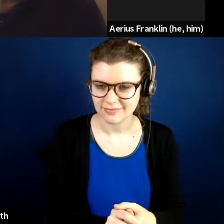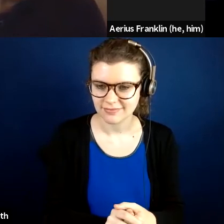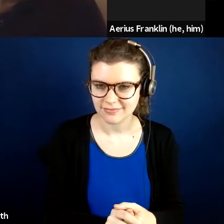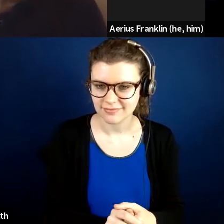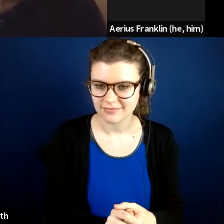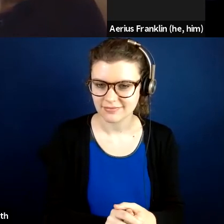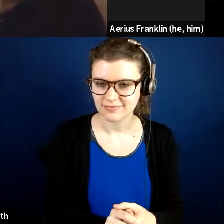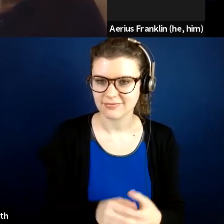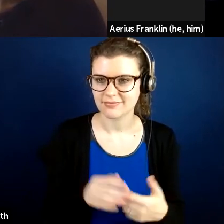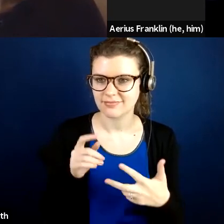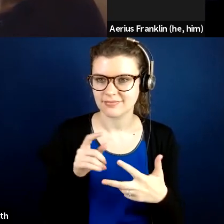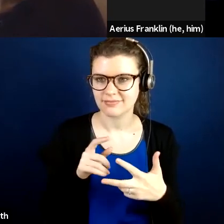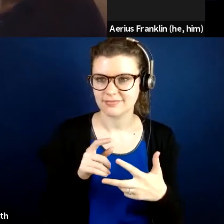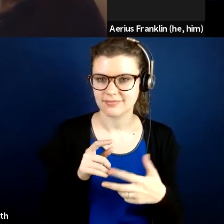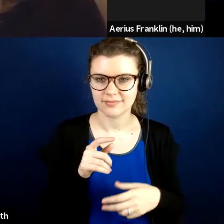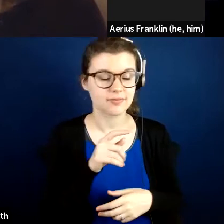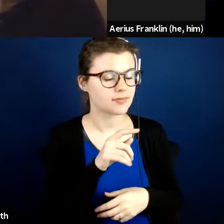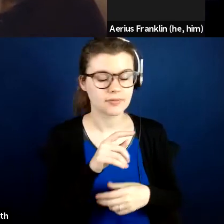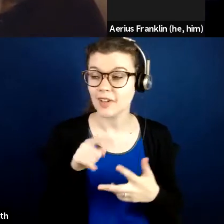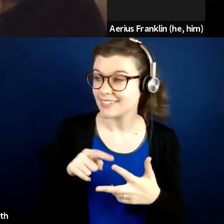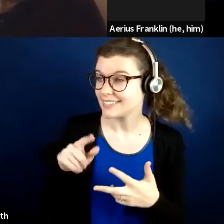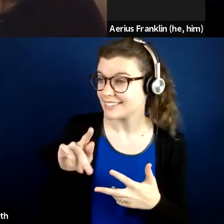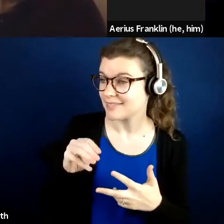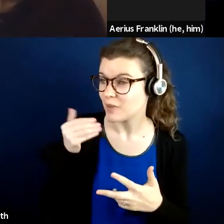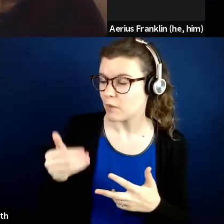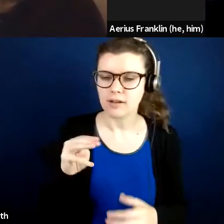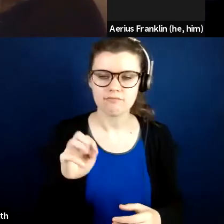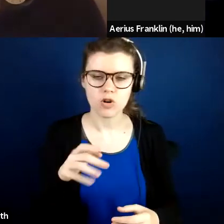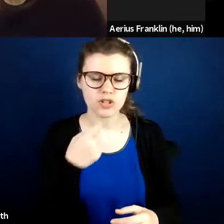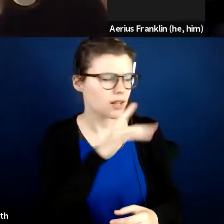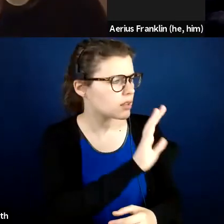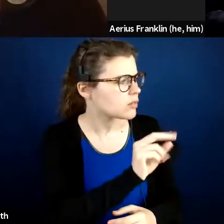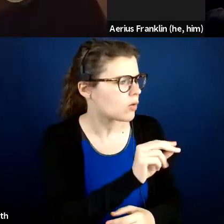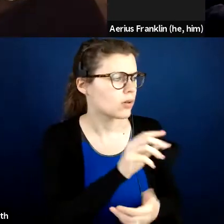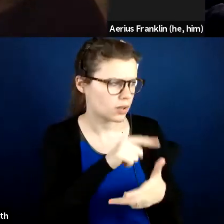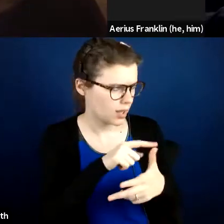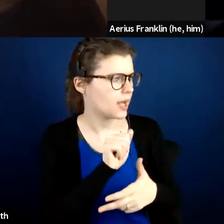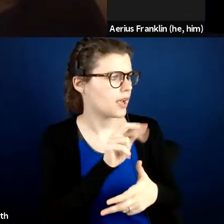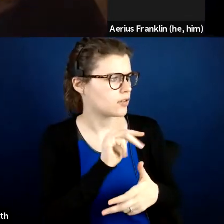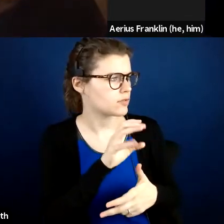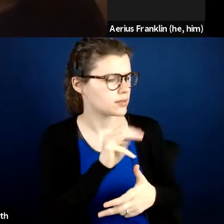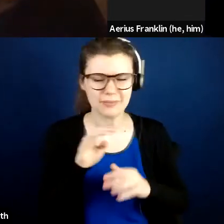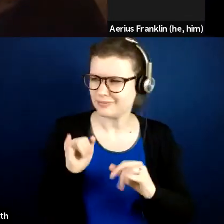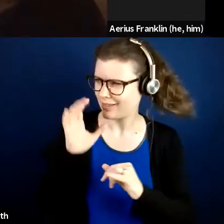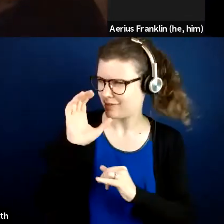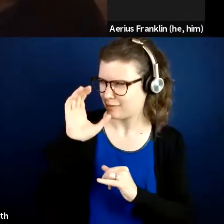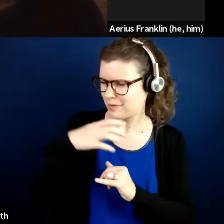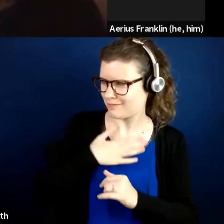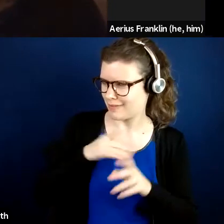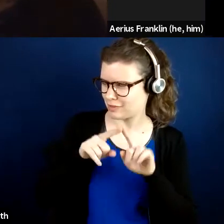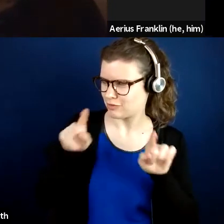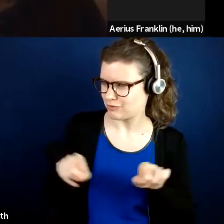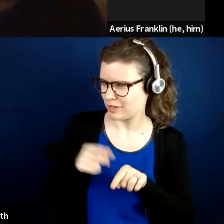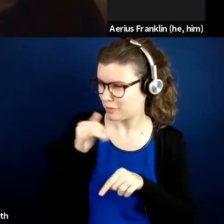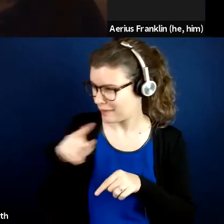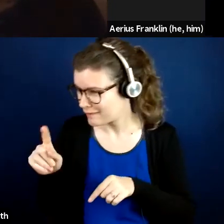Kimberly. Oh, Arias was up. Oh, well, see, that's what's weird on my screen because it looked like Kimberly was first, then it went over to Arias.